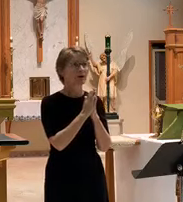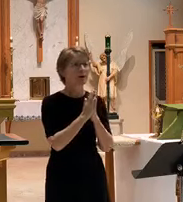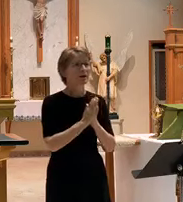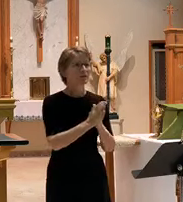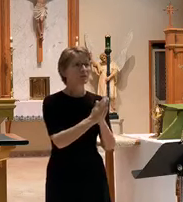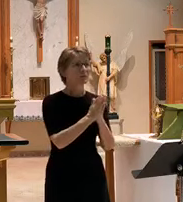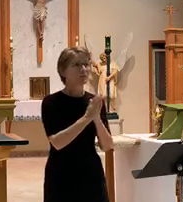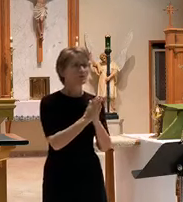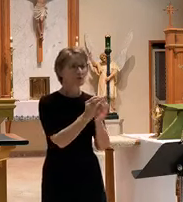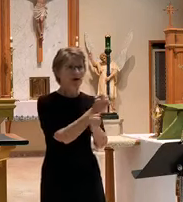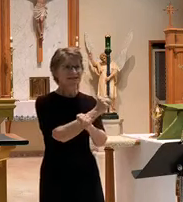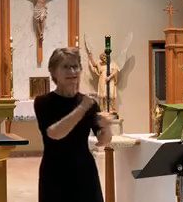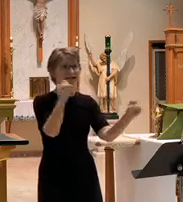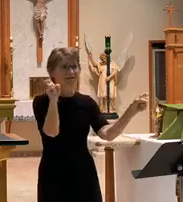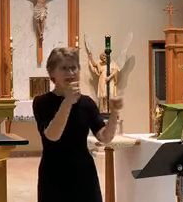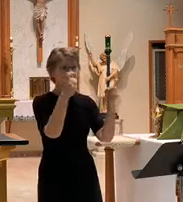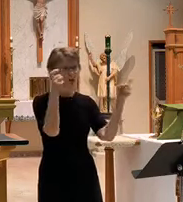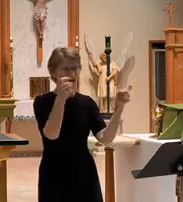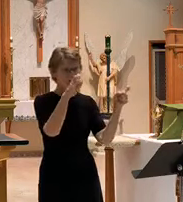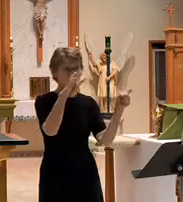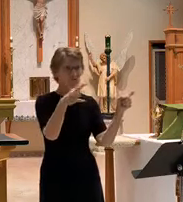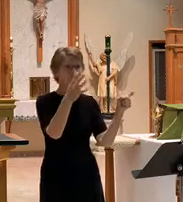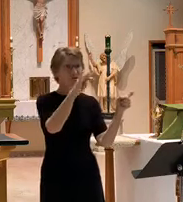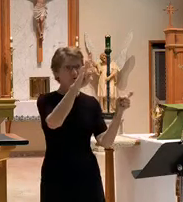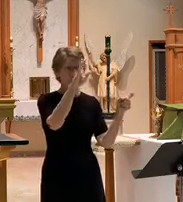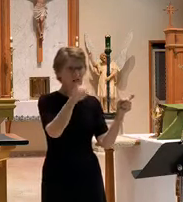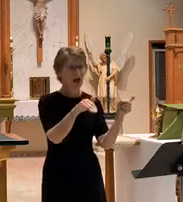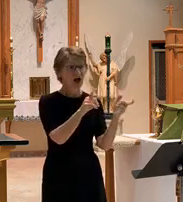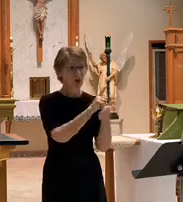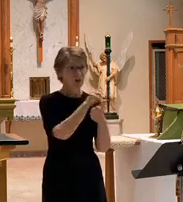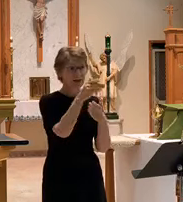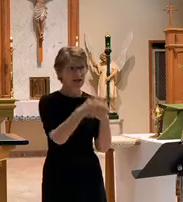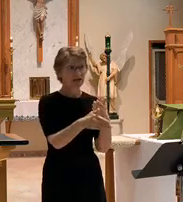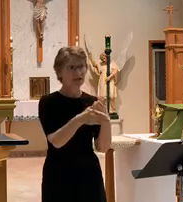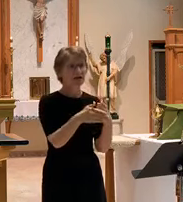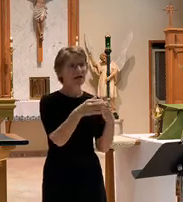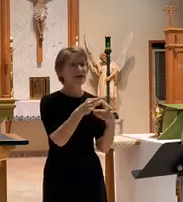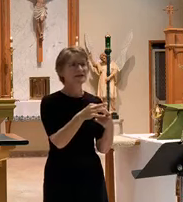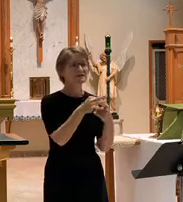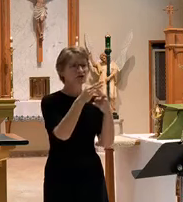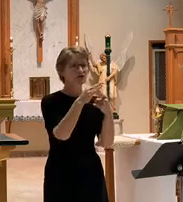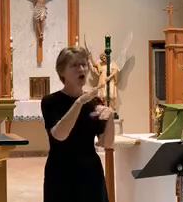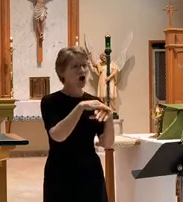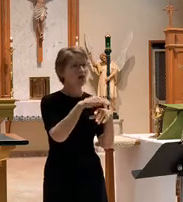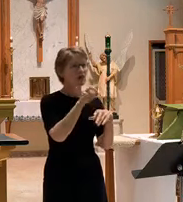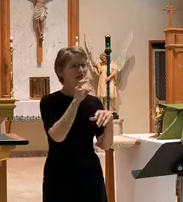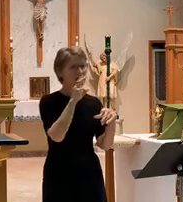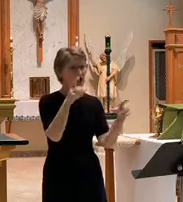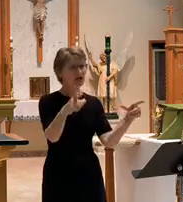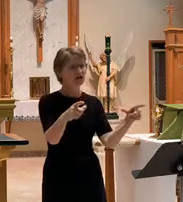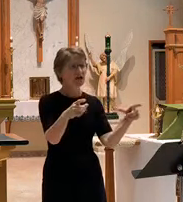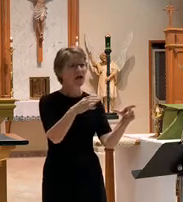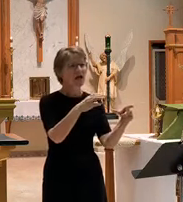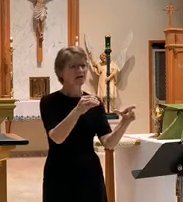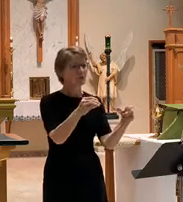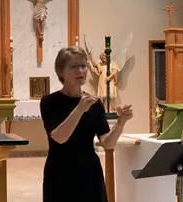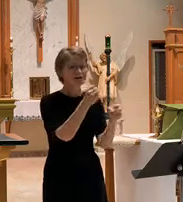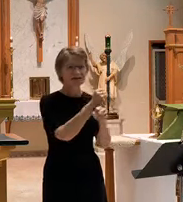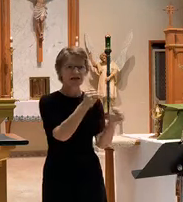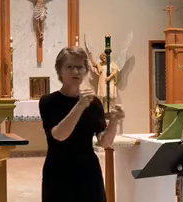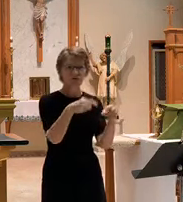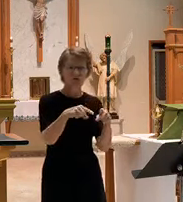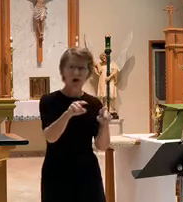For a safe celebration of the 4th of July weekend, especially on the lake, and for safety throughout our